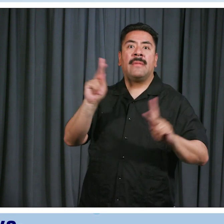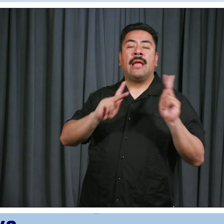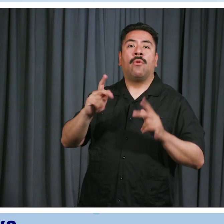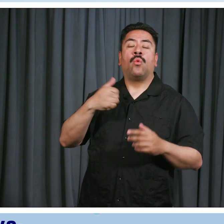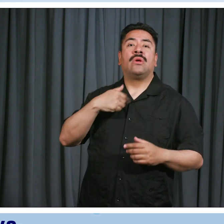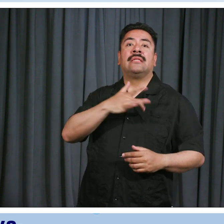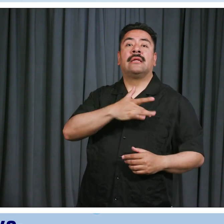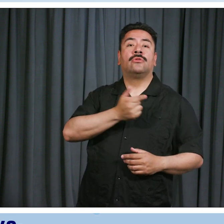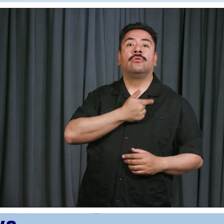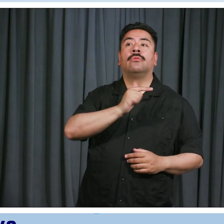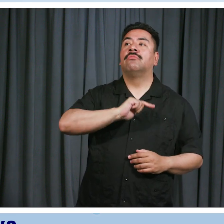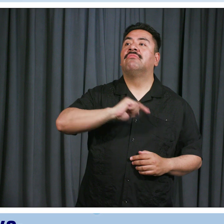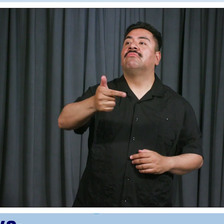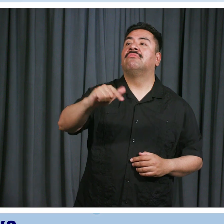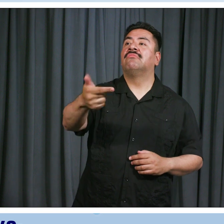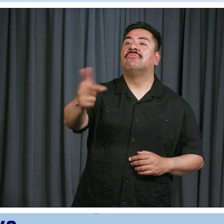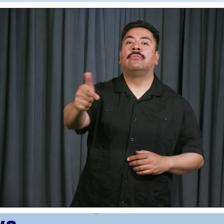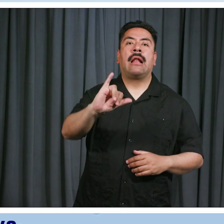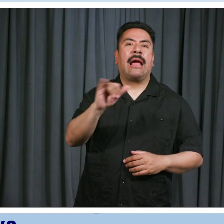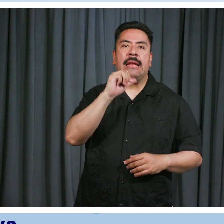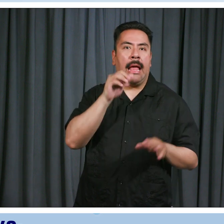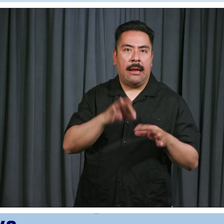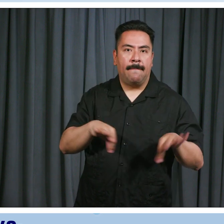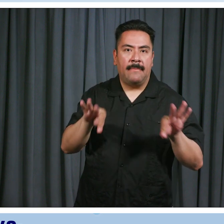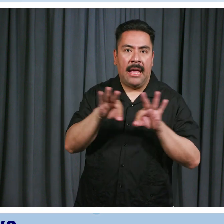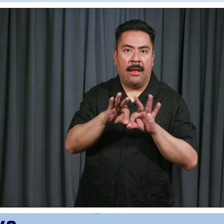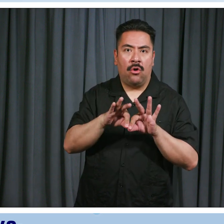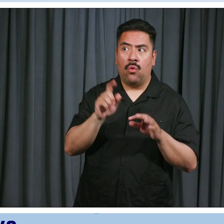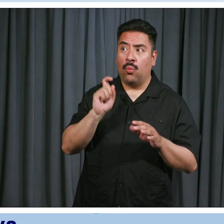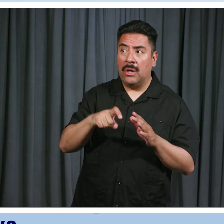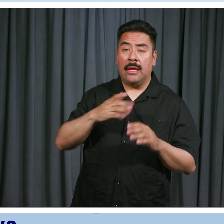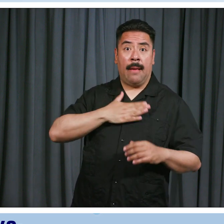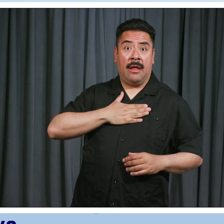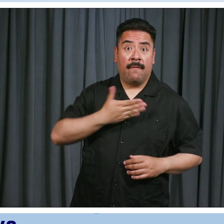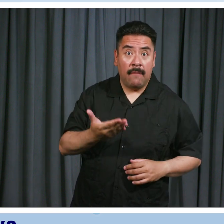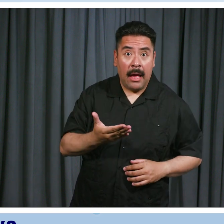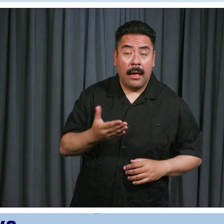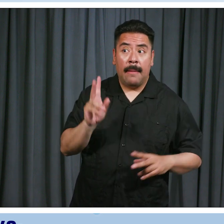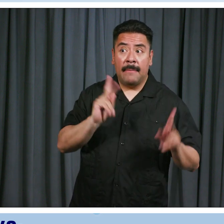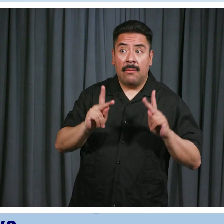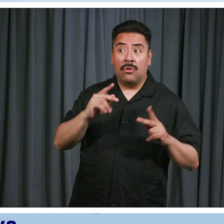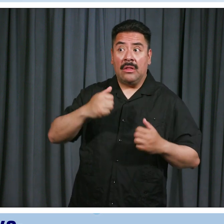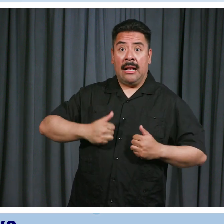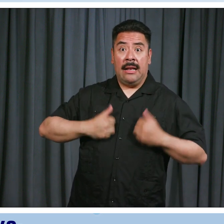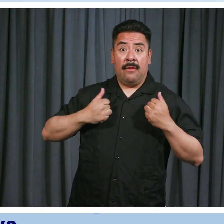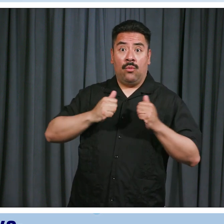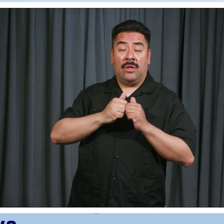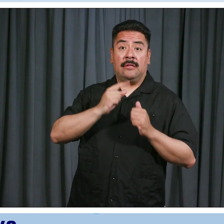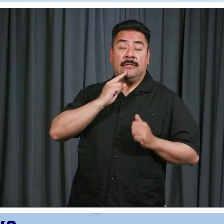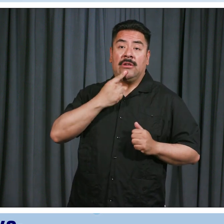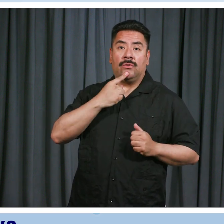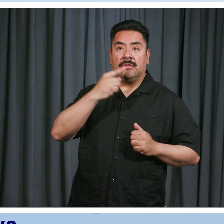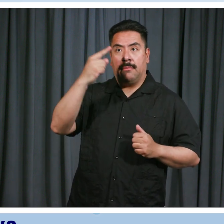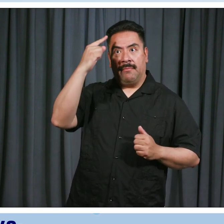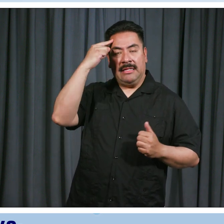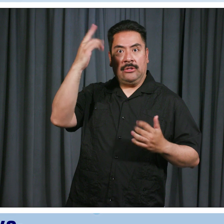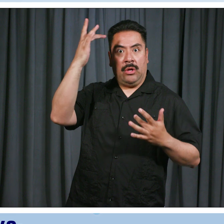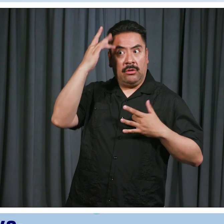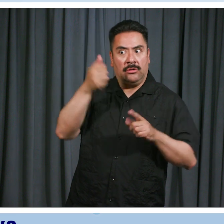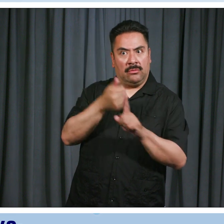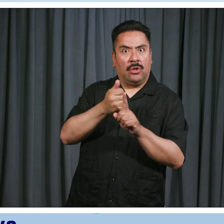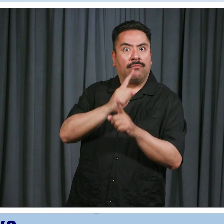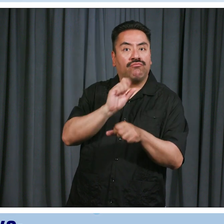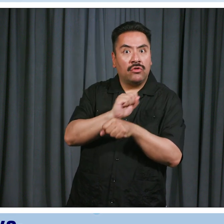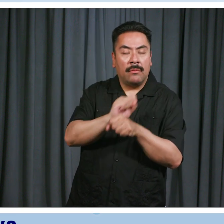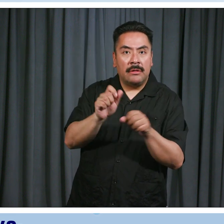don't matter. Until we really identify that people living with mental illness, serious mental illness matter, no, this system will never